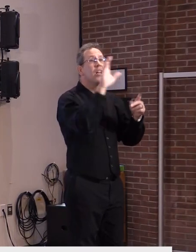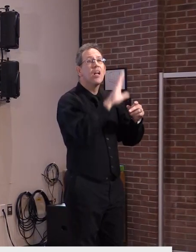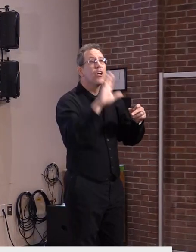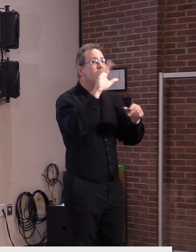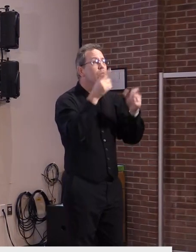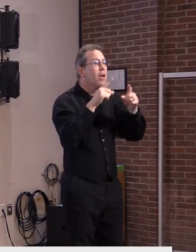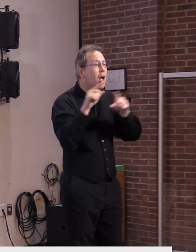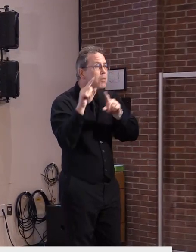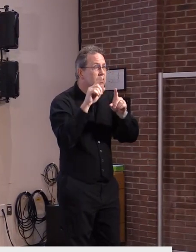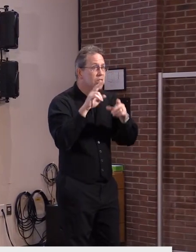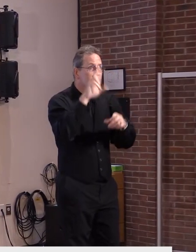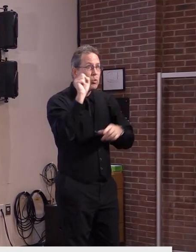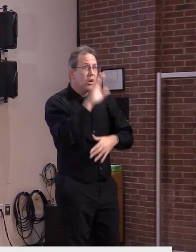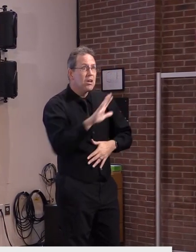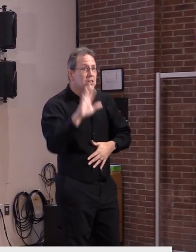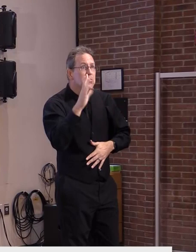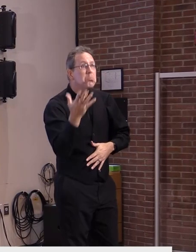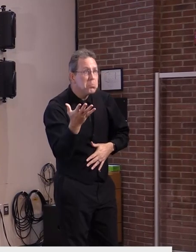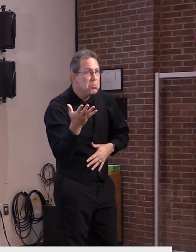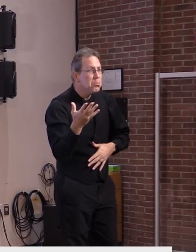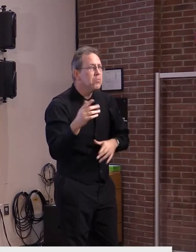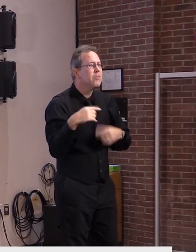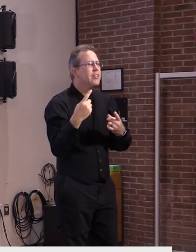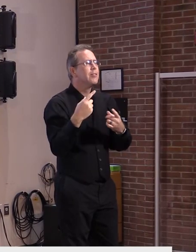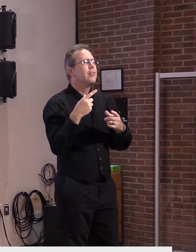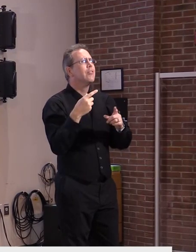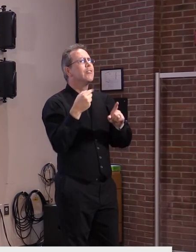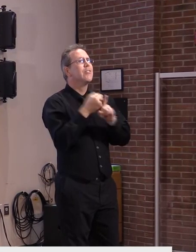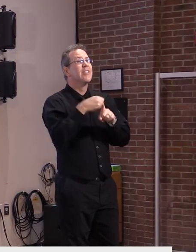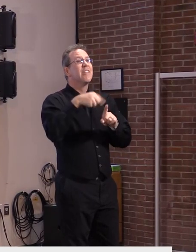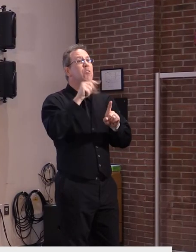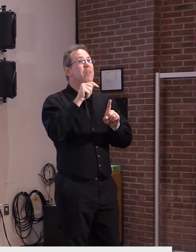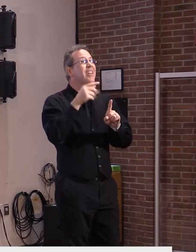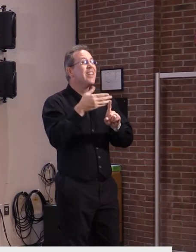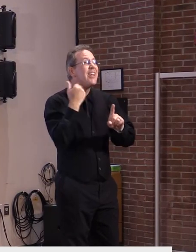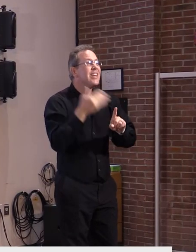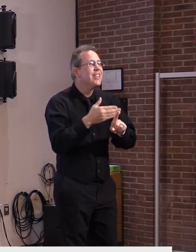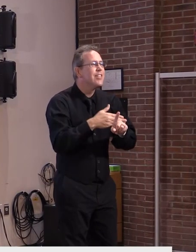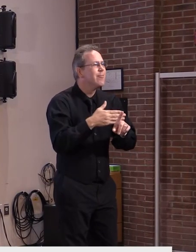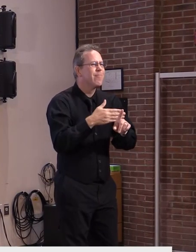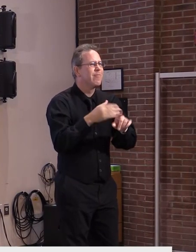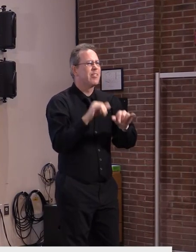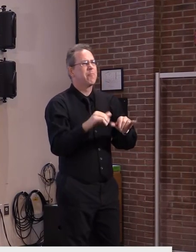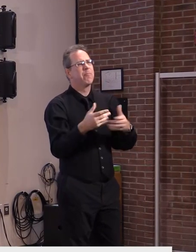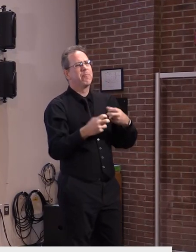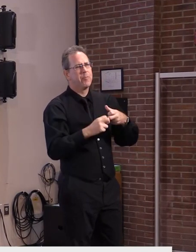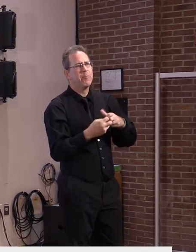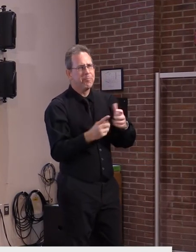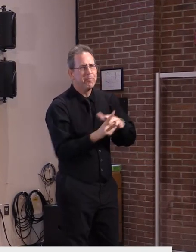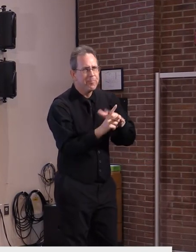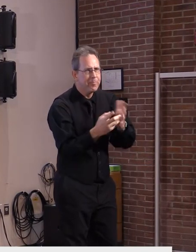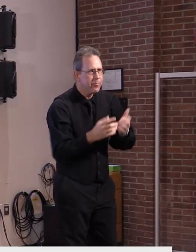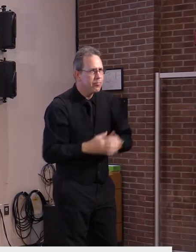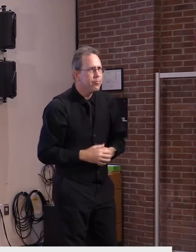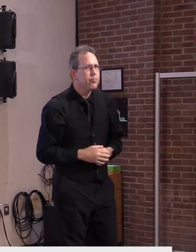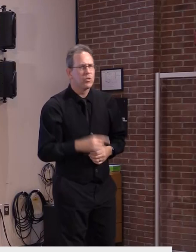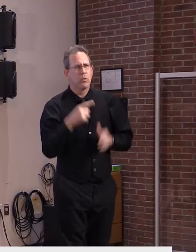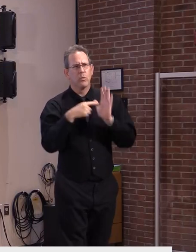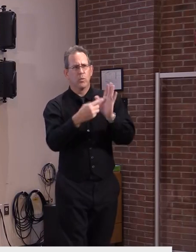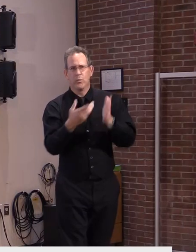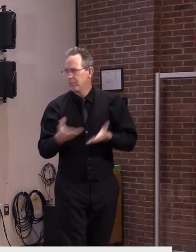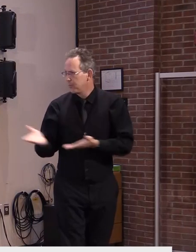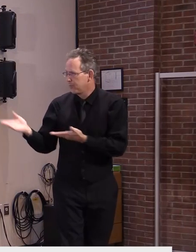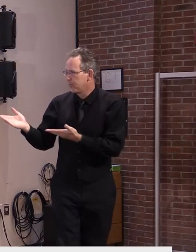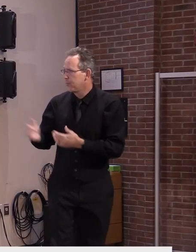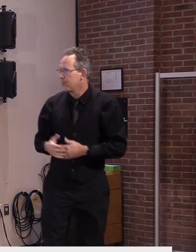Vermont, those trends have not continued. You can see here on the case slide that the trends have actually reversed and gone up, up